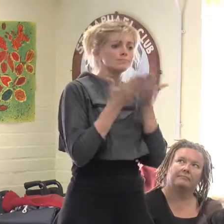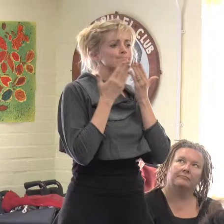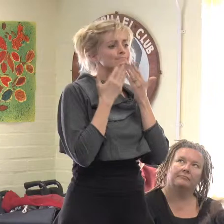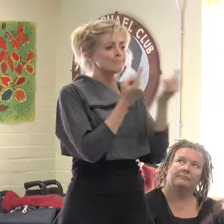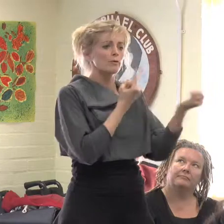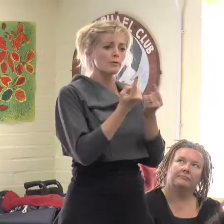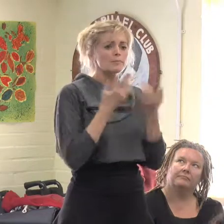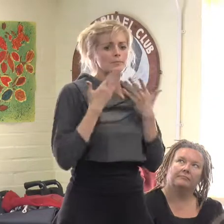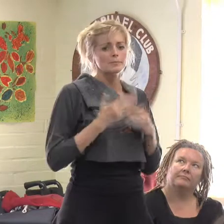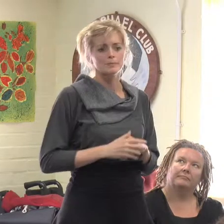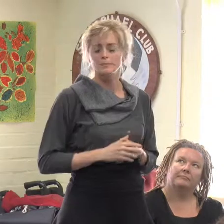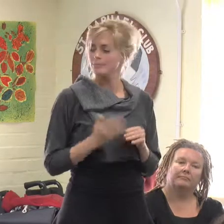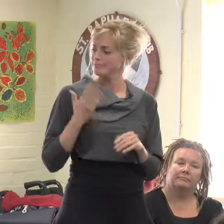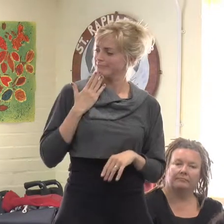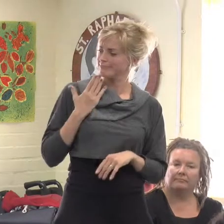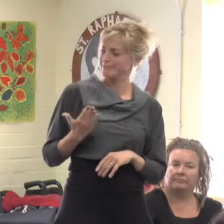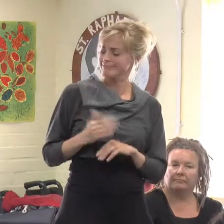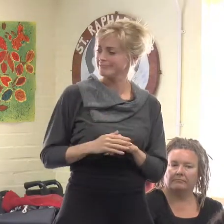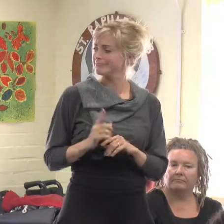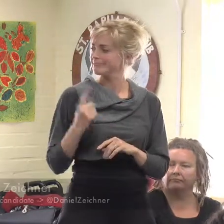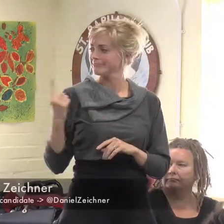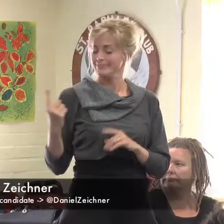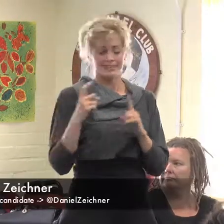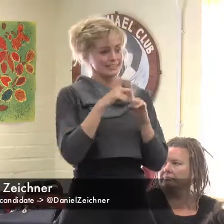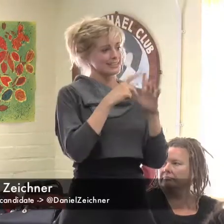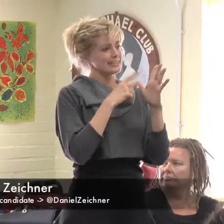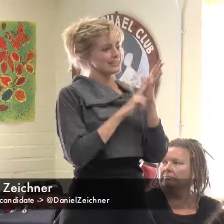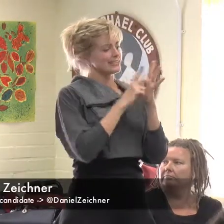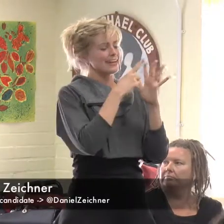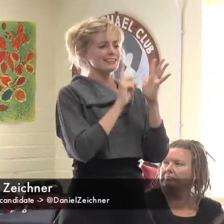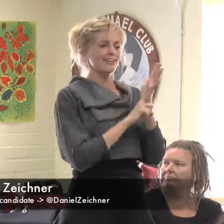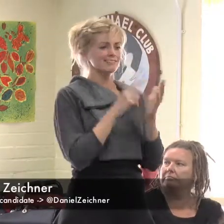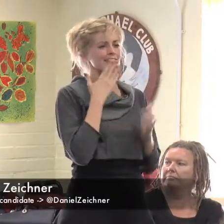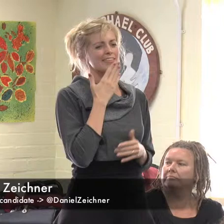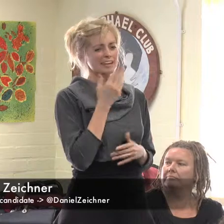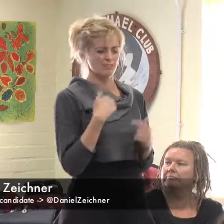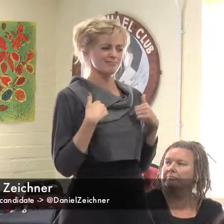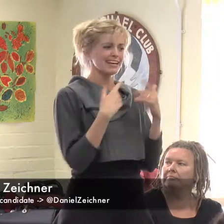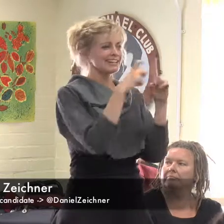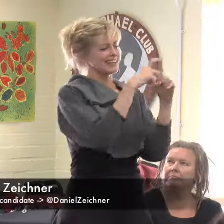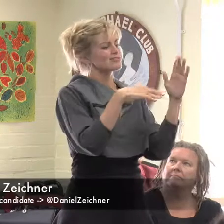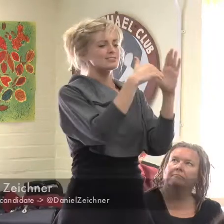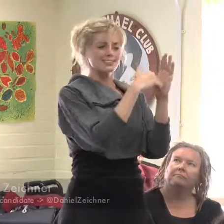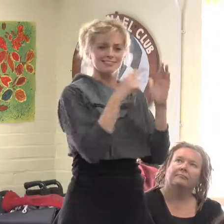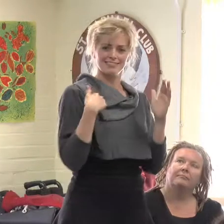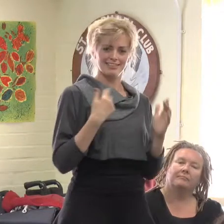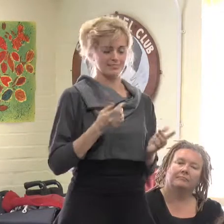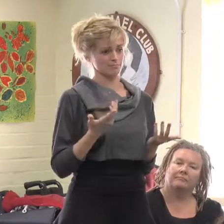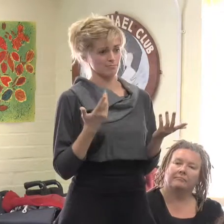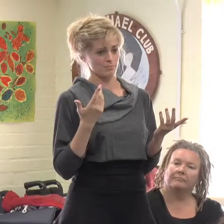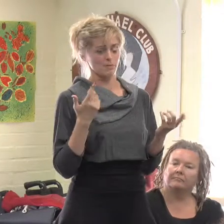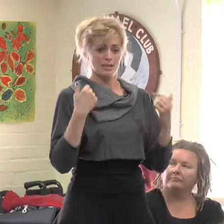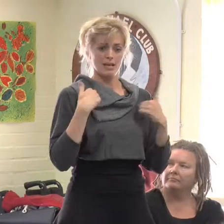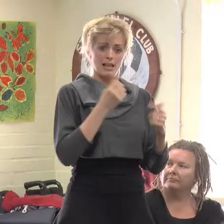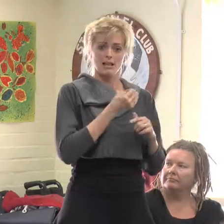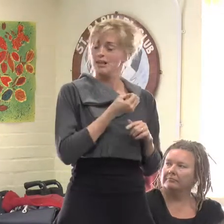Thank you very much, Julian. Daniel, would you like to introduce yourself? Thank you very much, Vicky. I'm Daniel Zeichner. I'm a Labour candidate. I live just around the